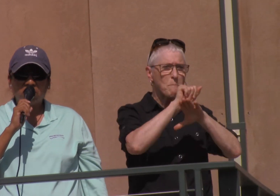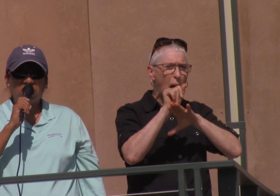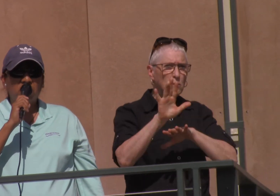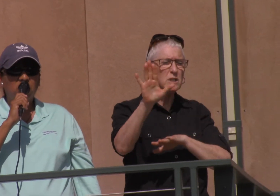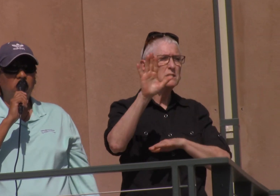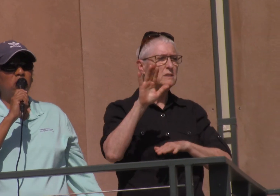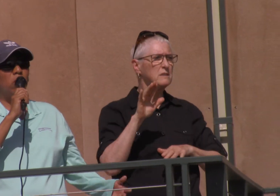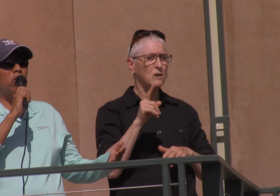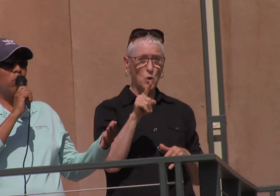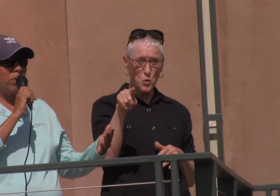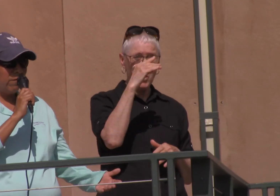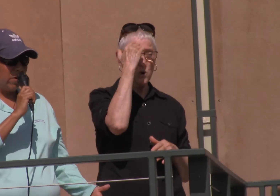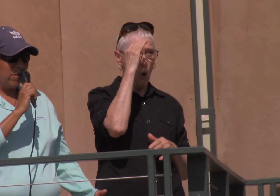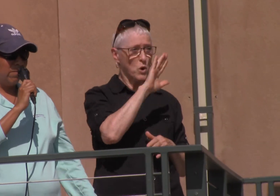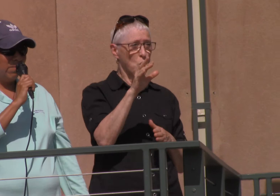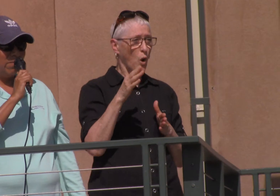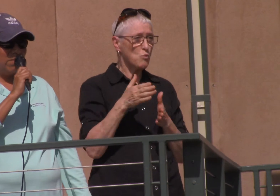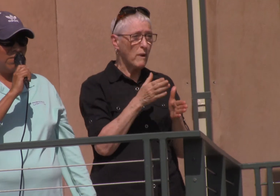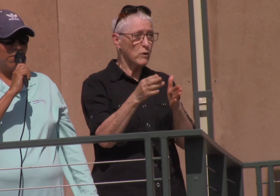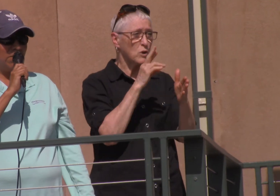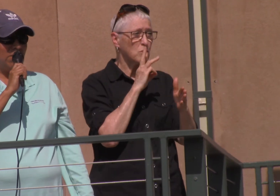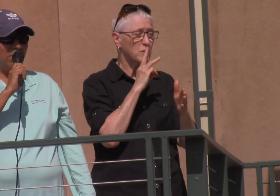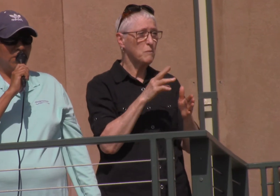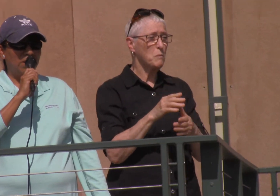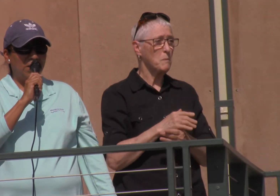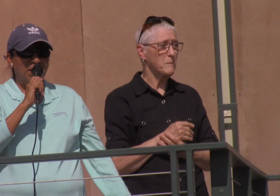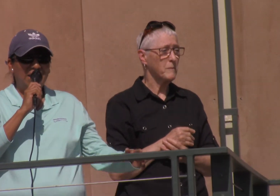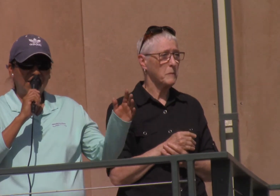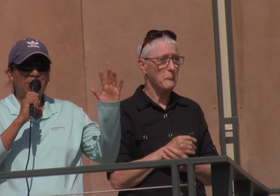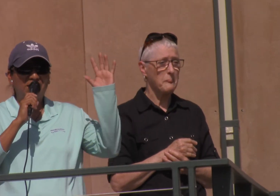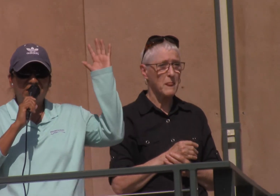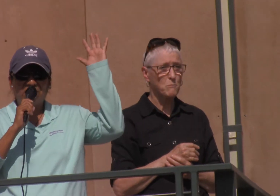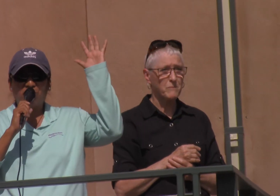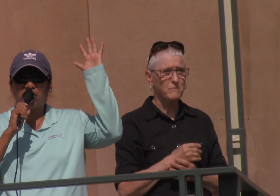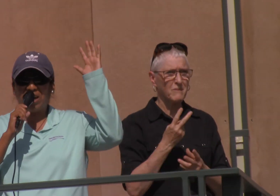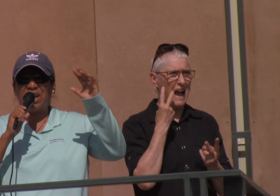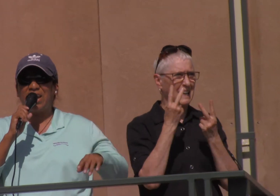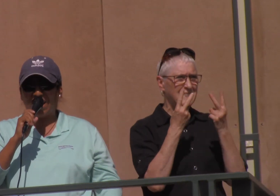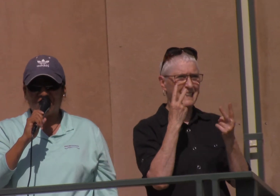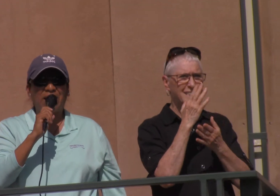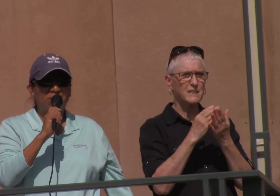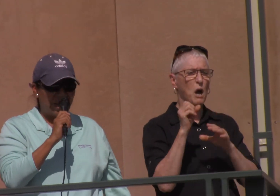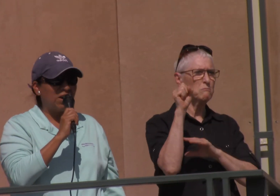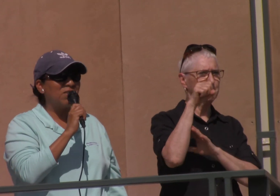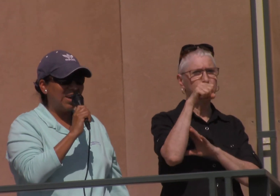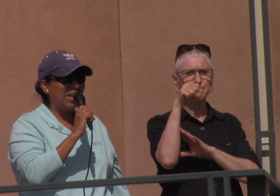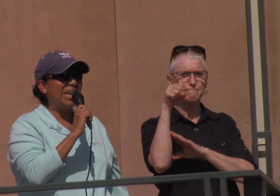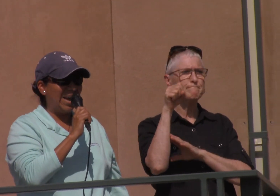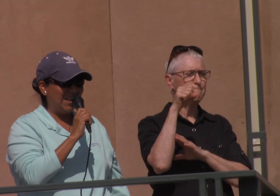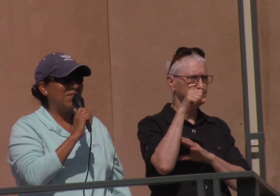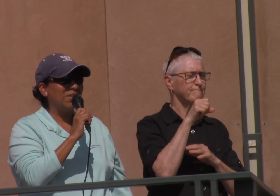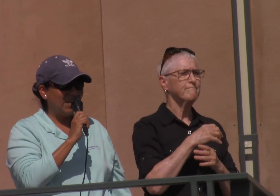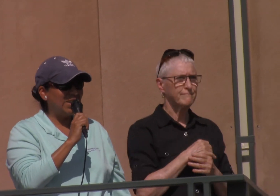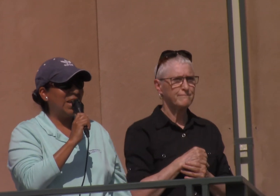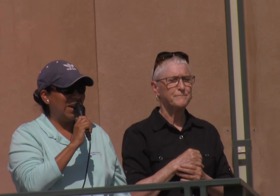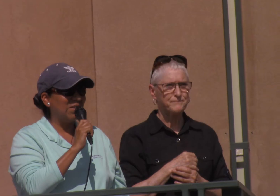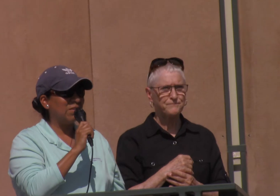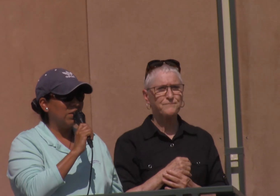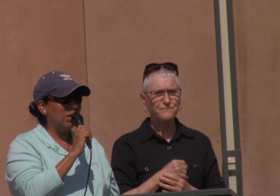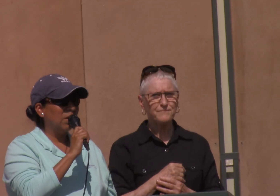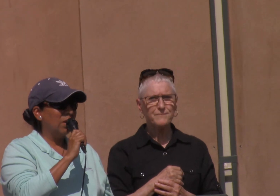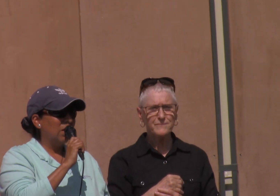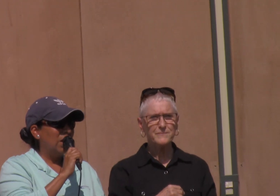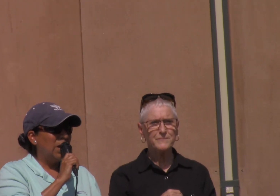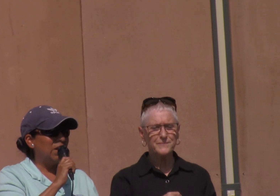mountains, you know your river. And I see some shaking heads out there saying yes,